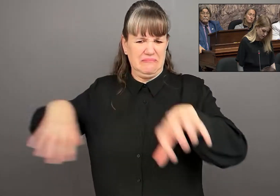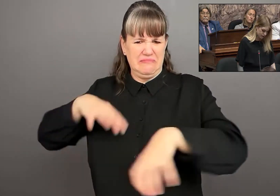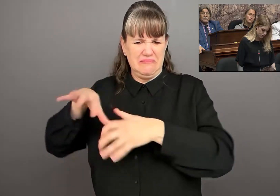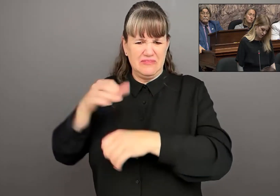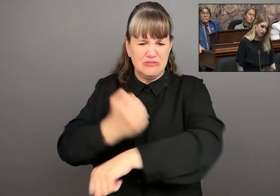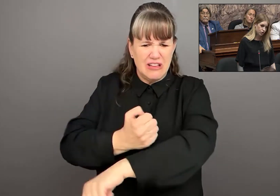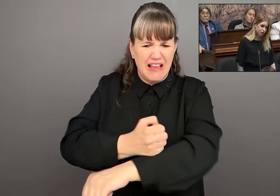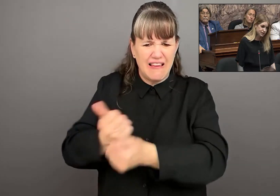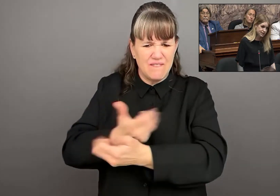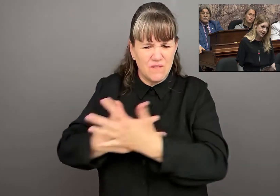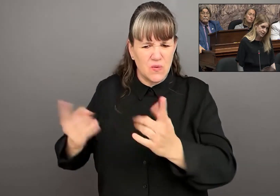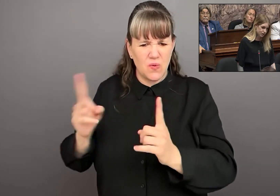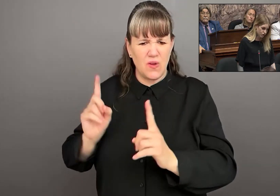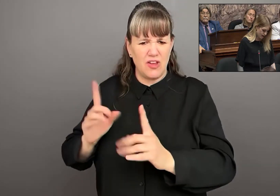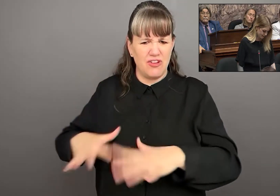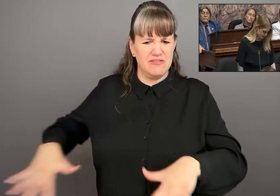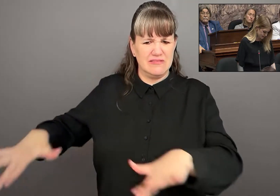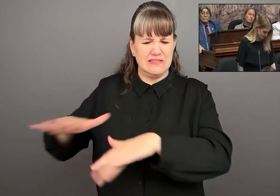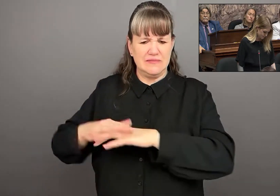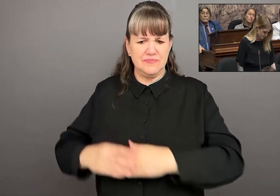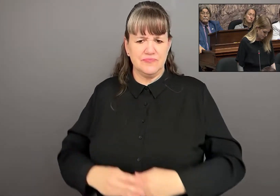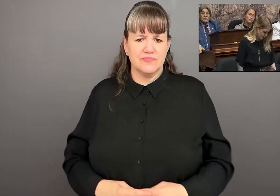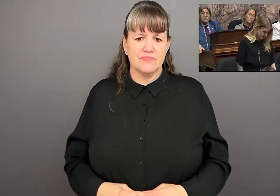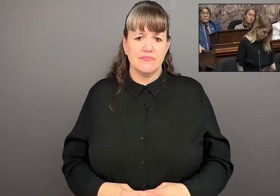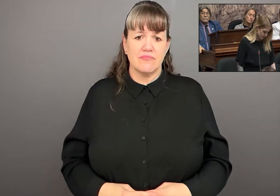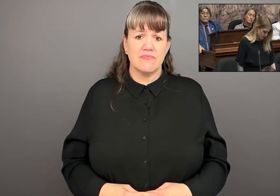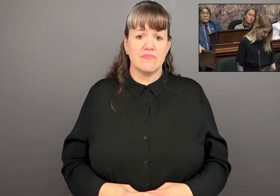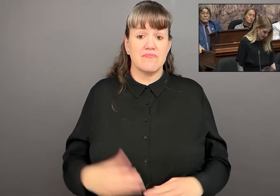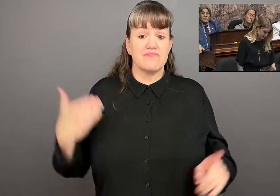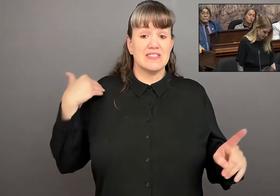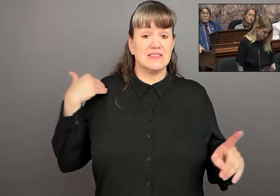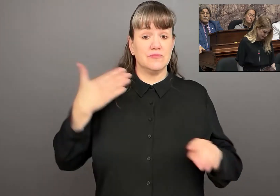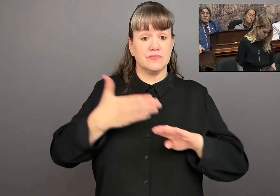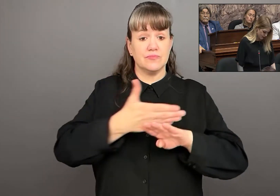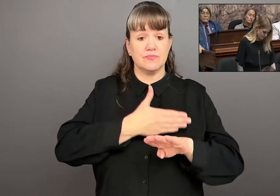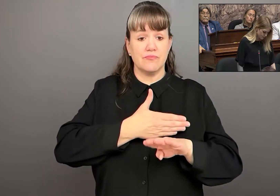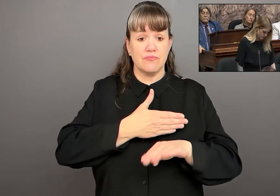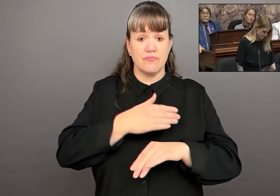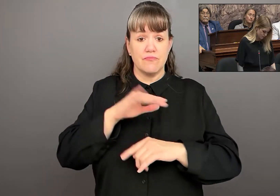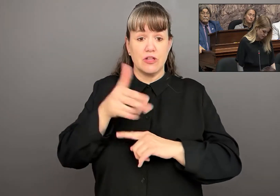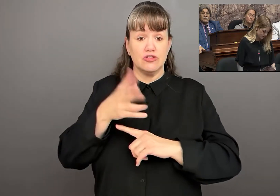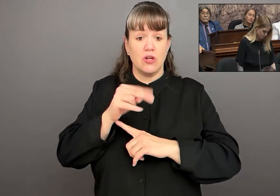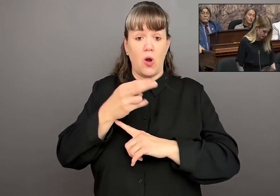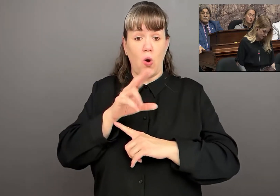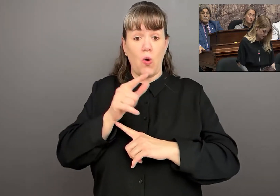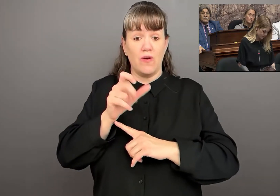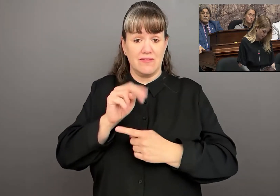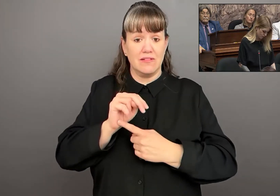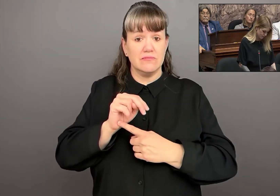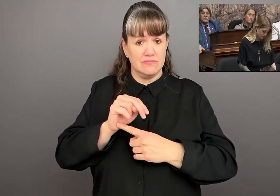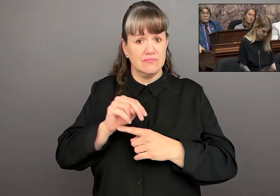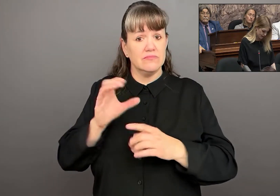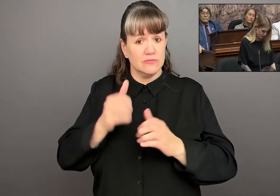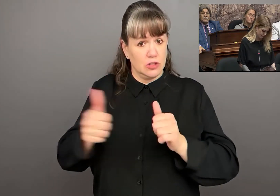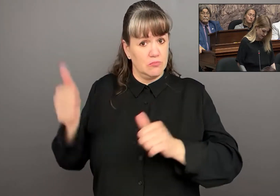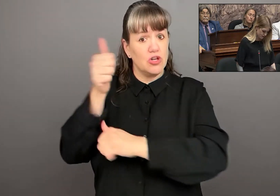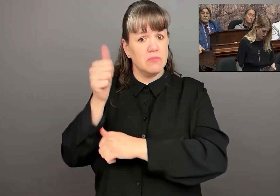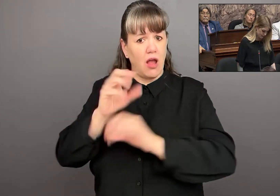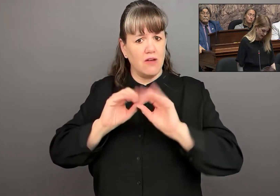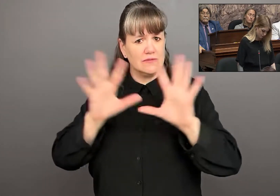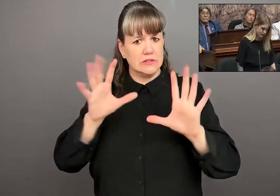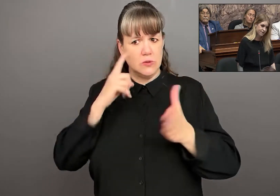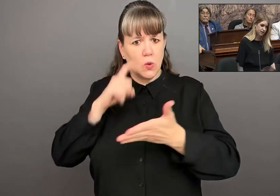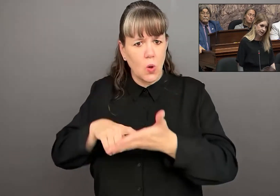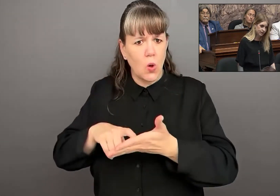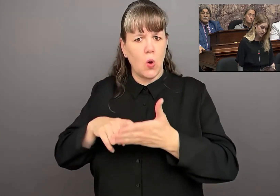He clearly saw the urgency in this crisis. This Premier axed this ministry and demoted its relevance to a parliamentary secretary who